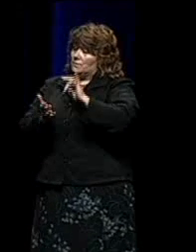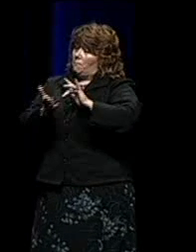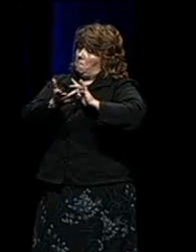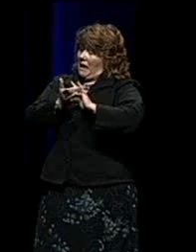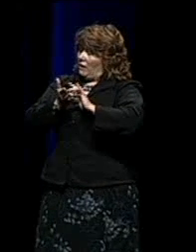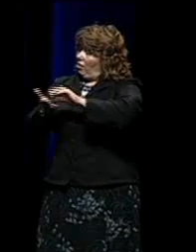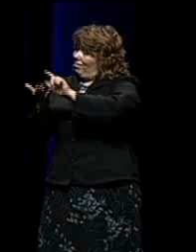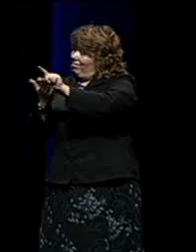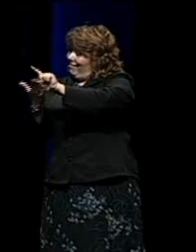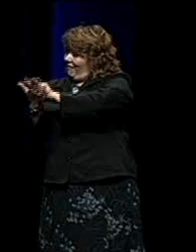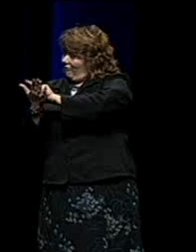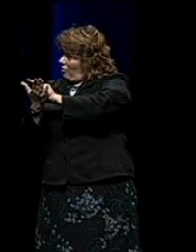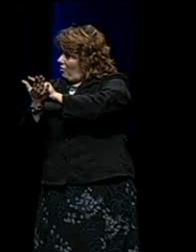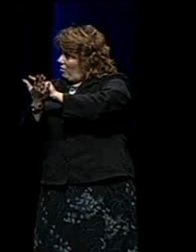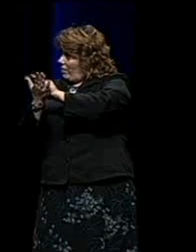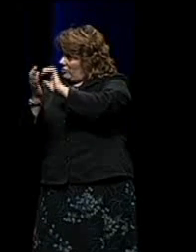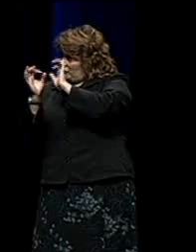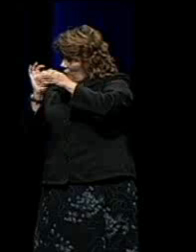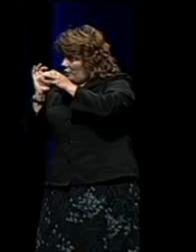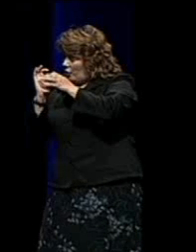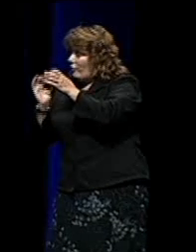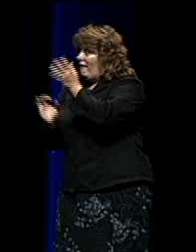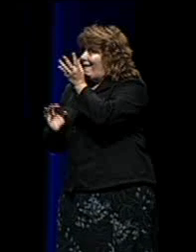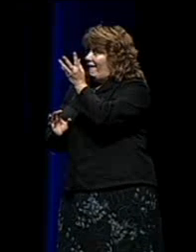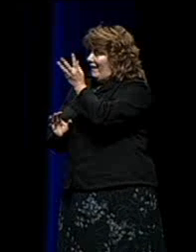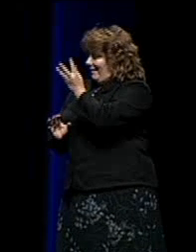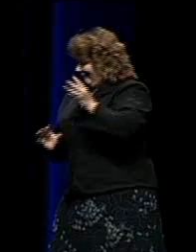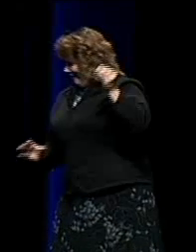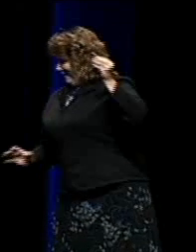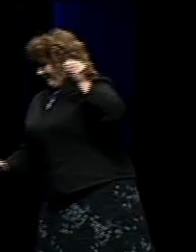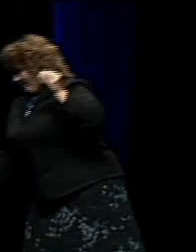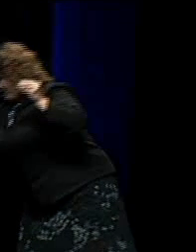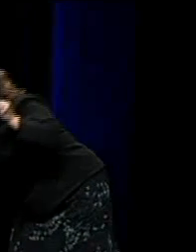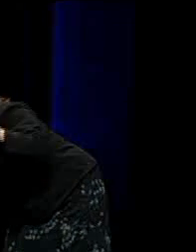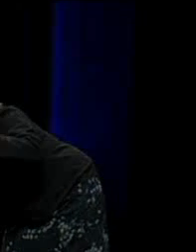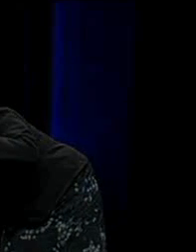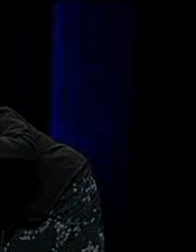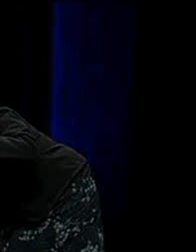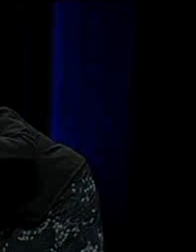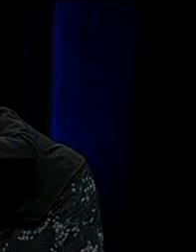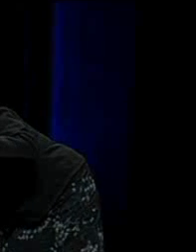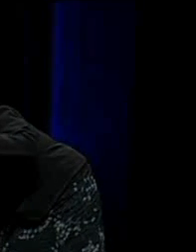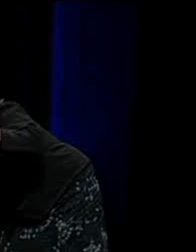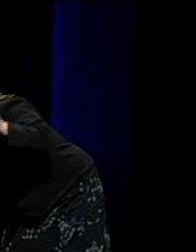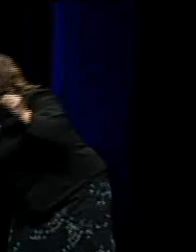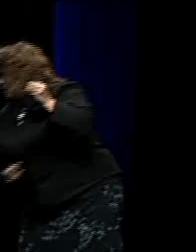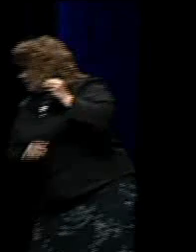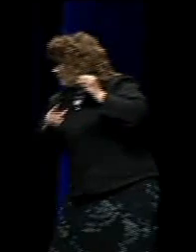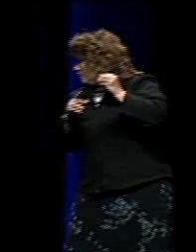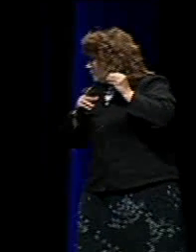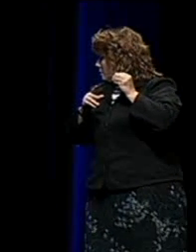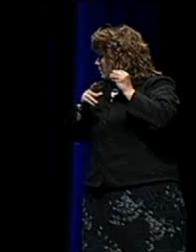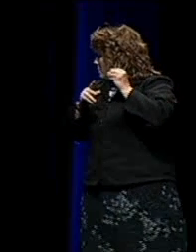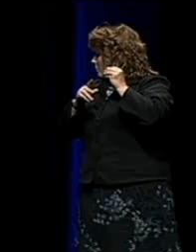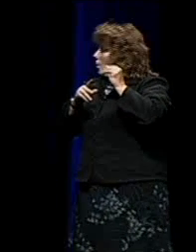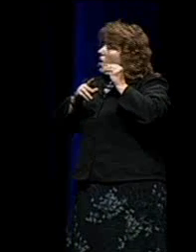and does not require the same sort of expertise that is required of medical and legal interpreting? And